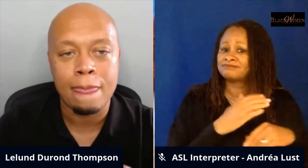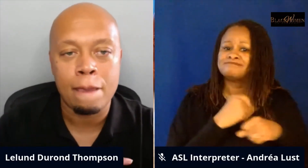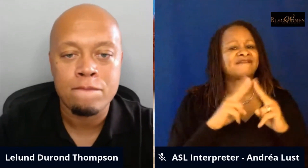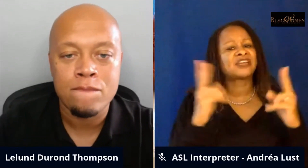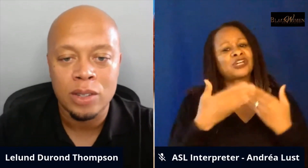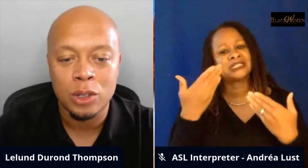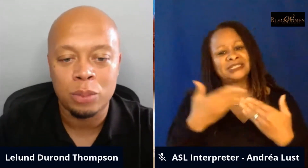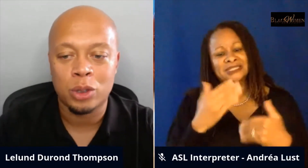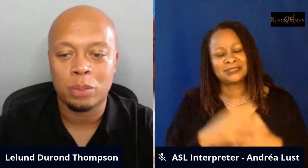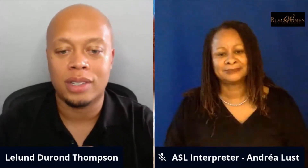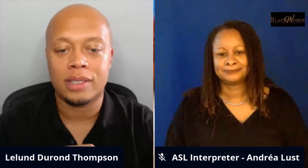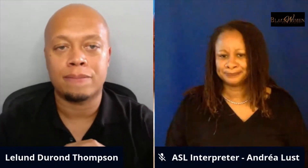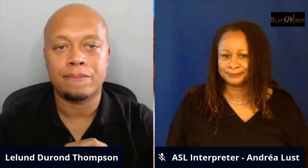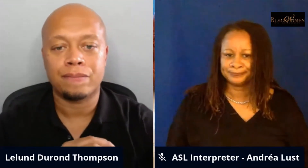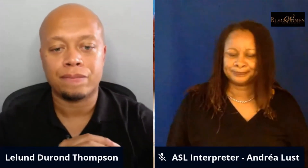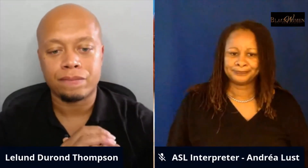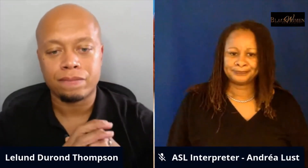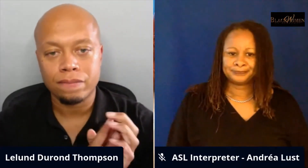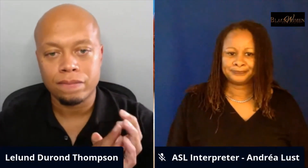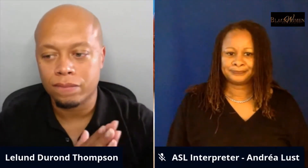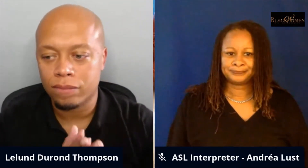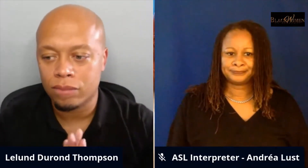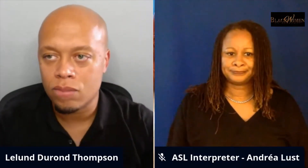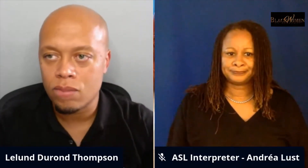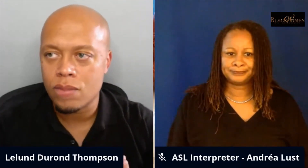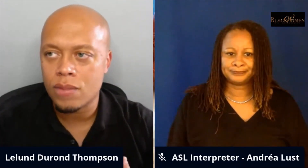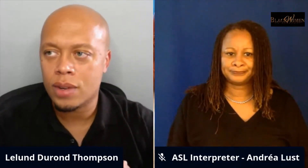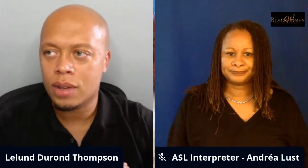easy. Super, super easy.